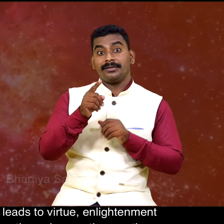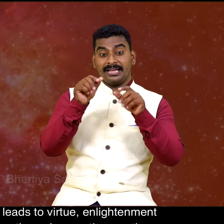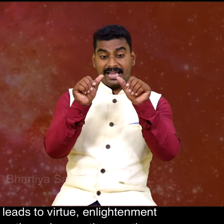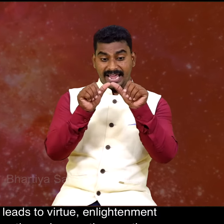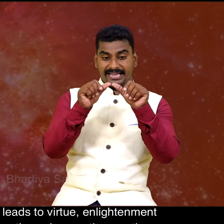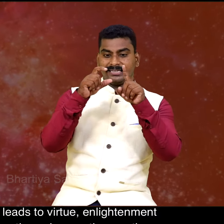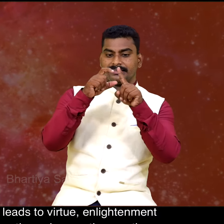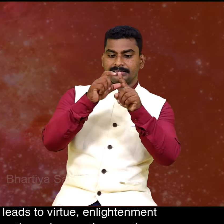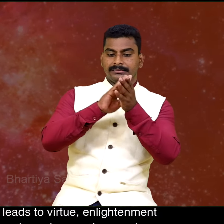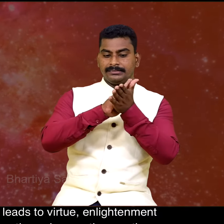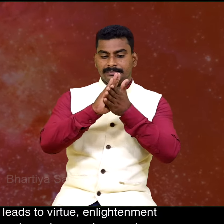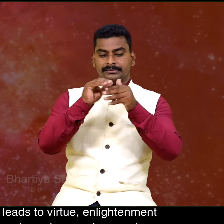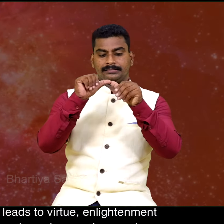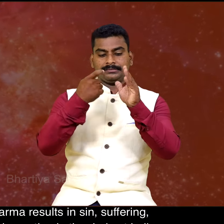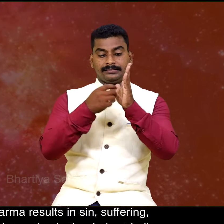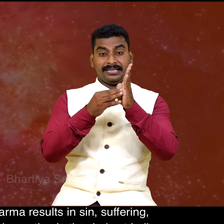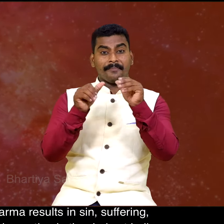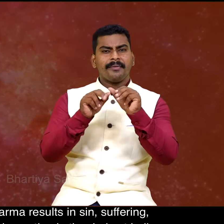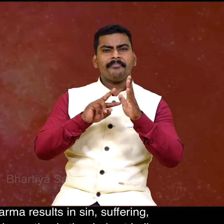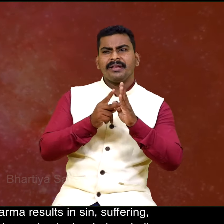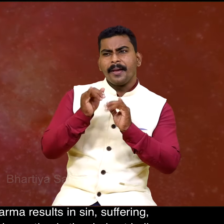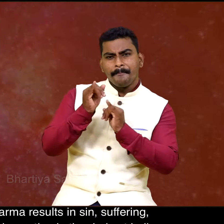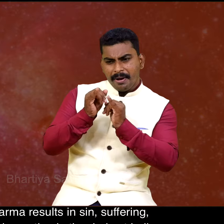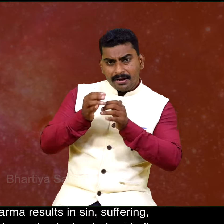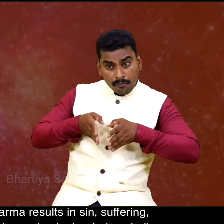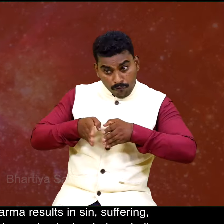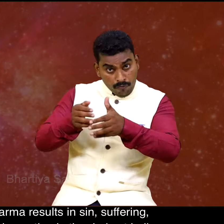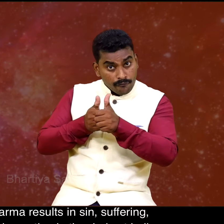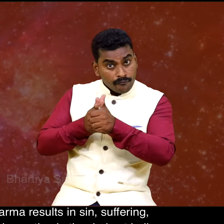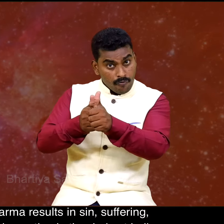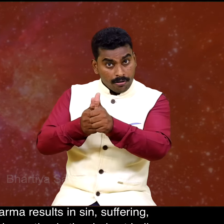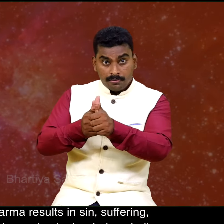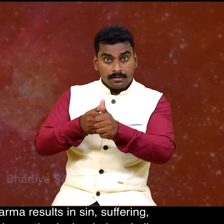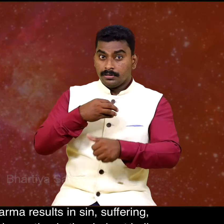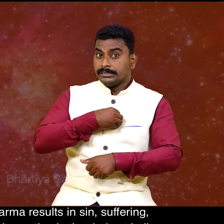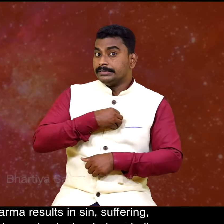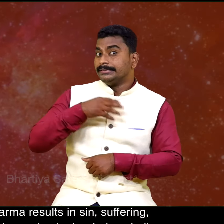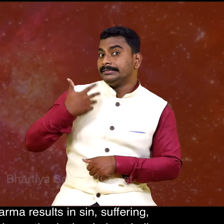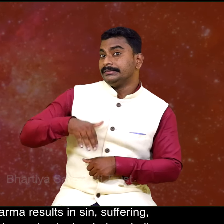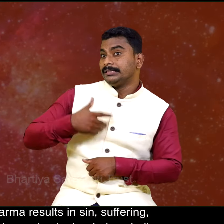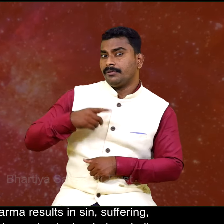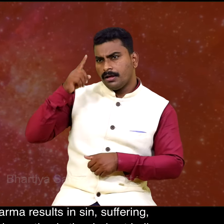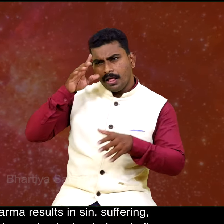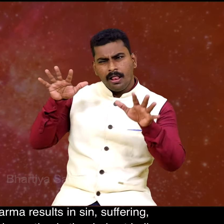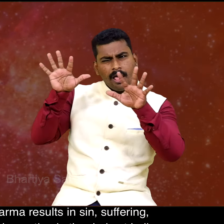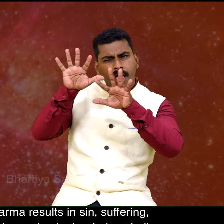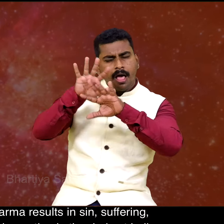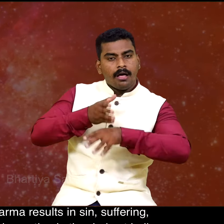whereas the practice of adharma results in sin, suffering, and condemnation in